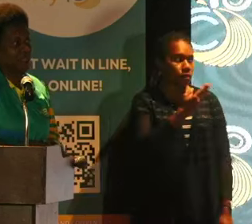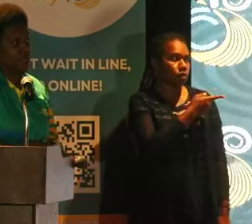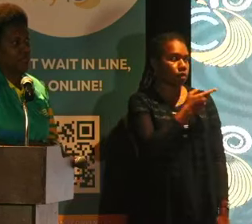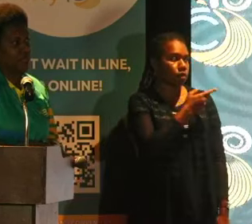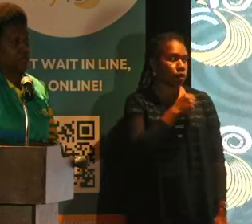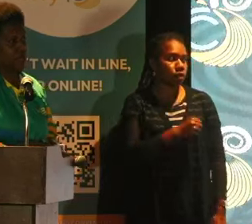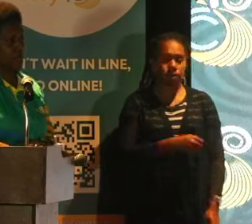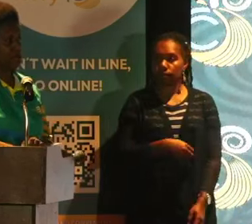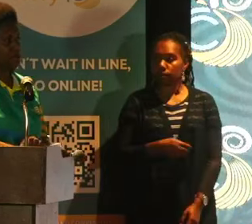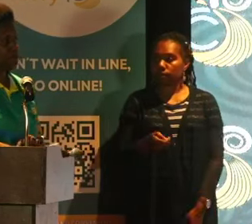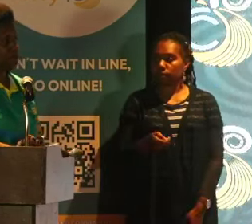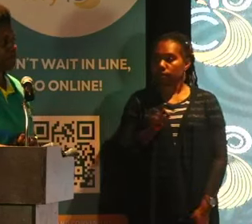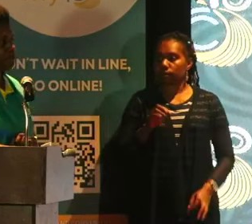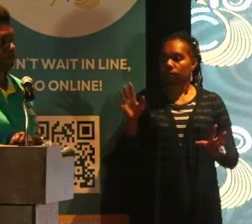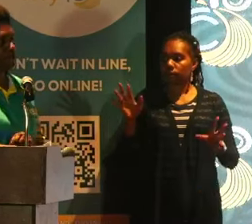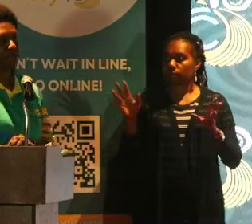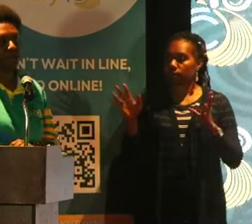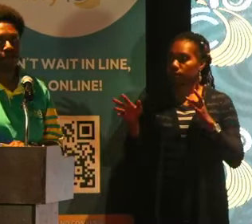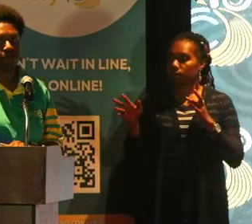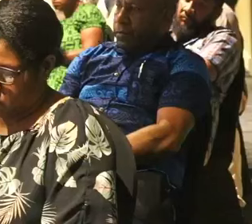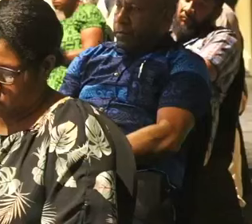Python one plahan longam.